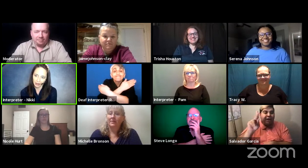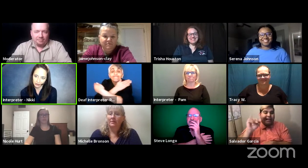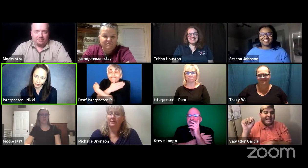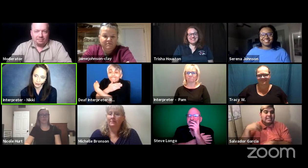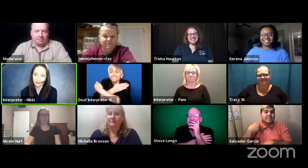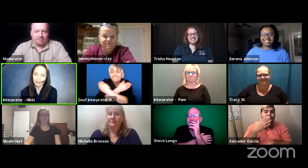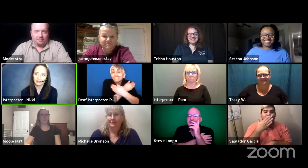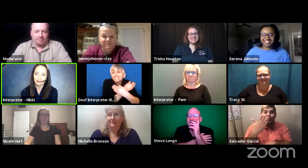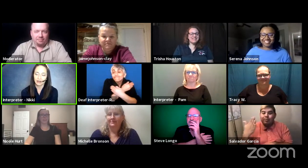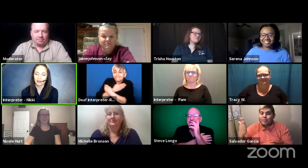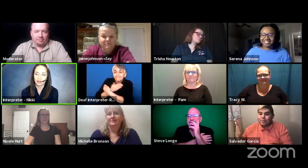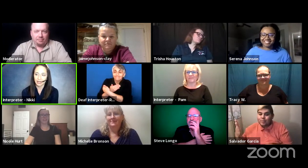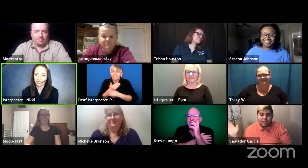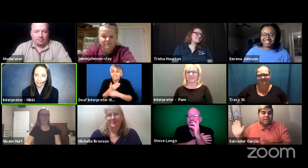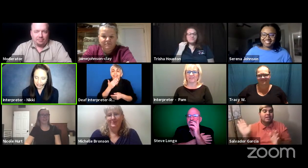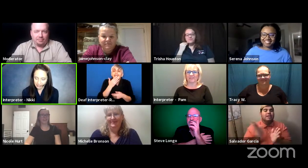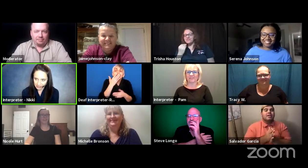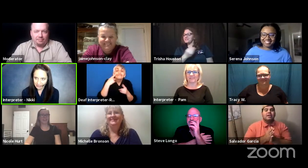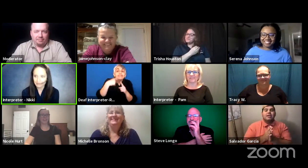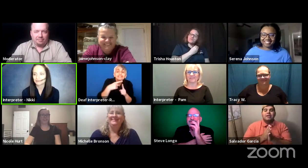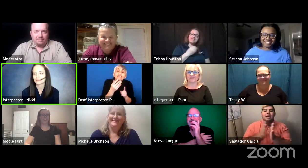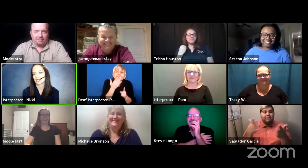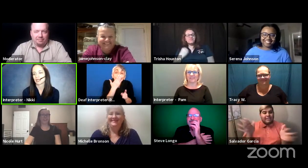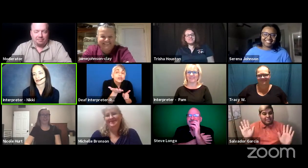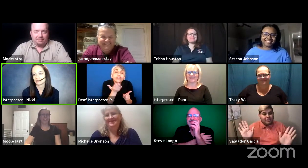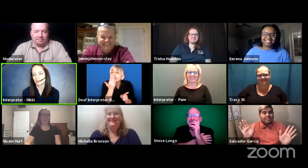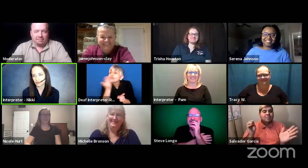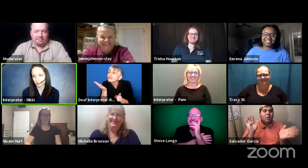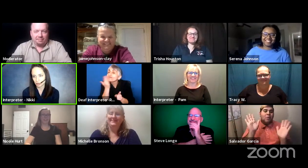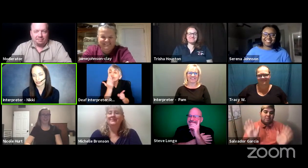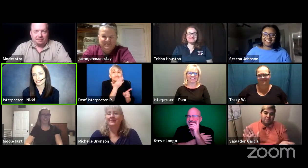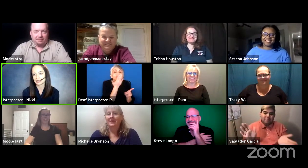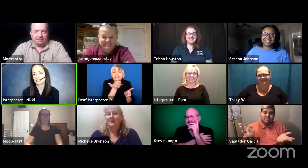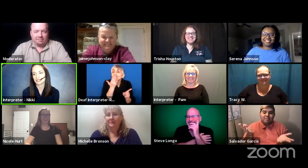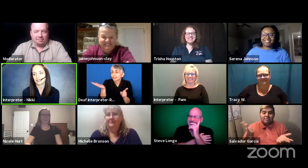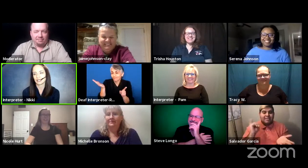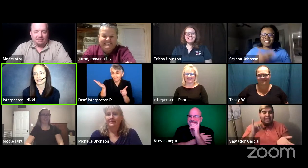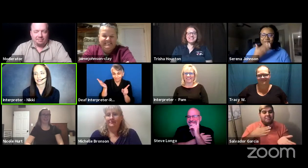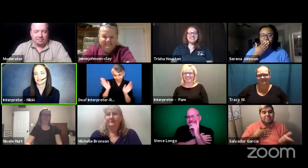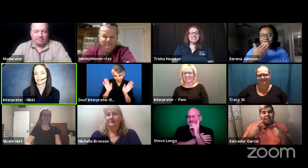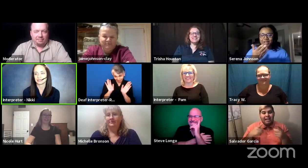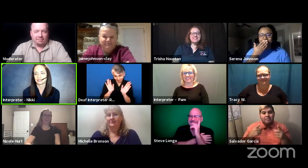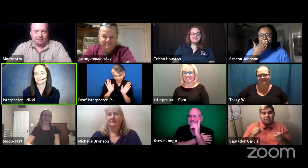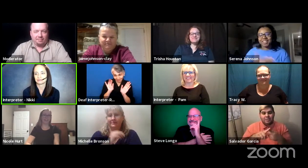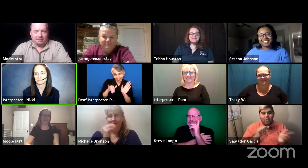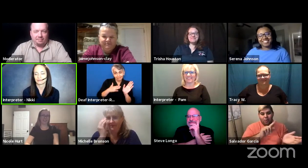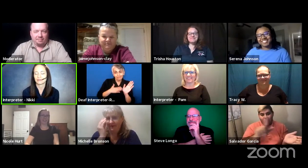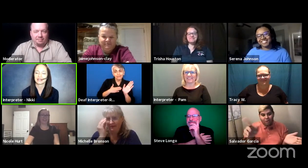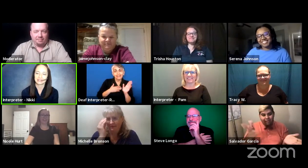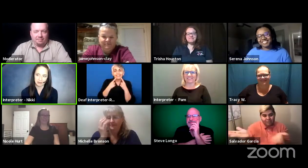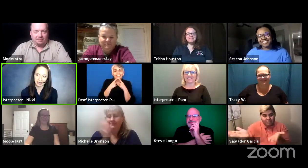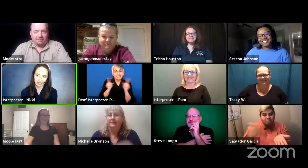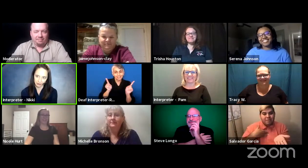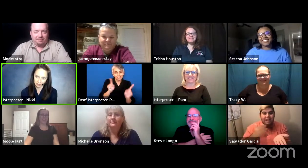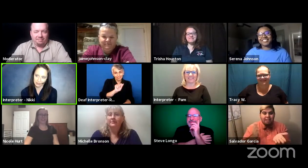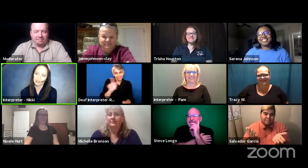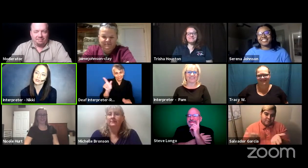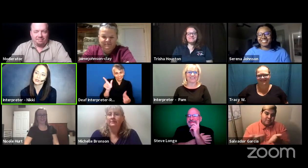the room, air kisses that are COVID appropriate. And that's my announcement to